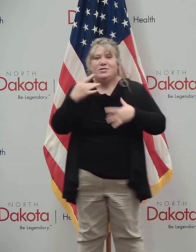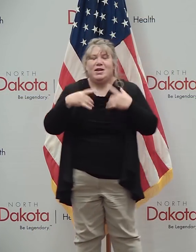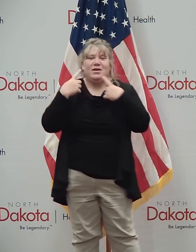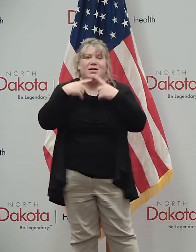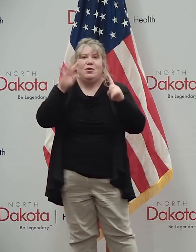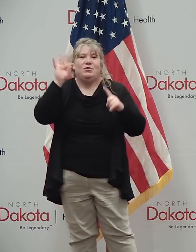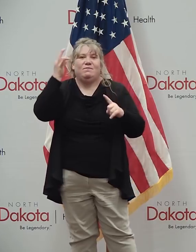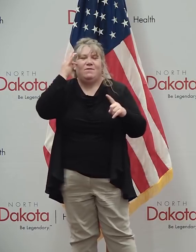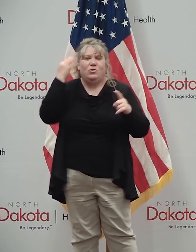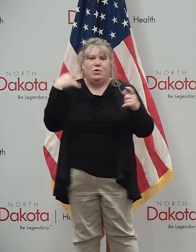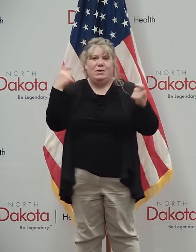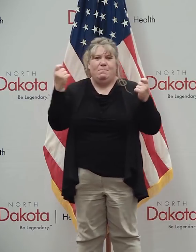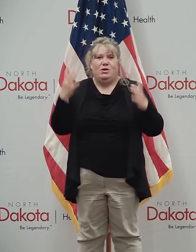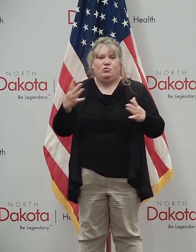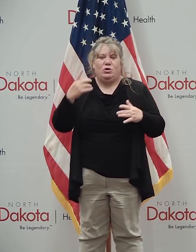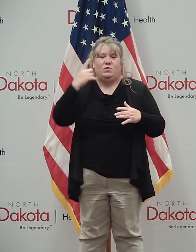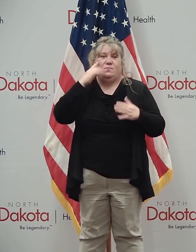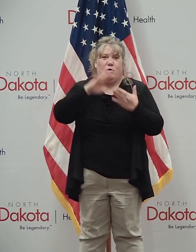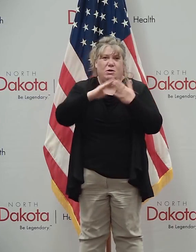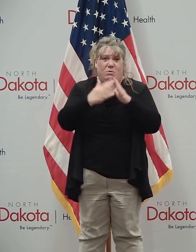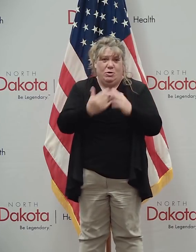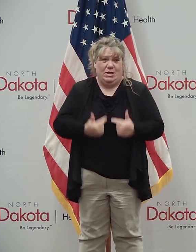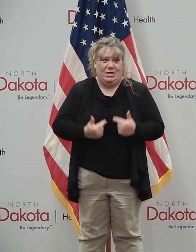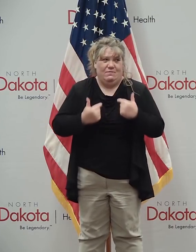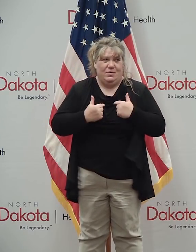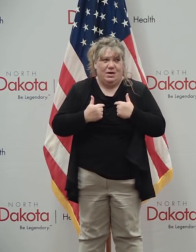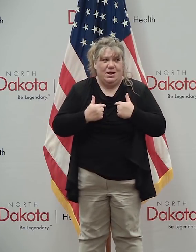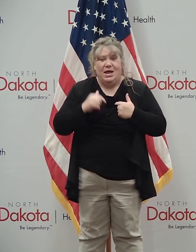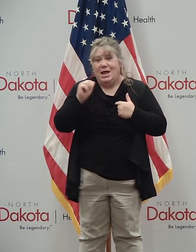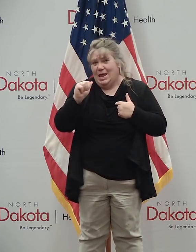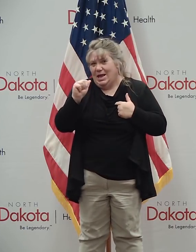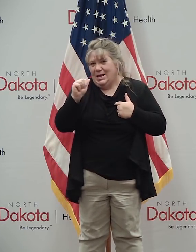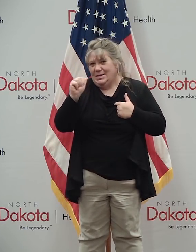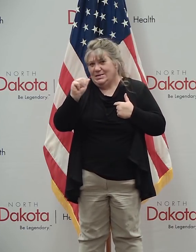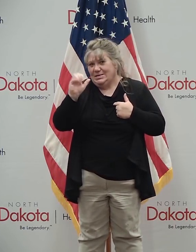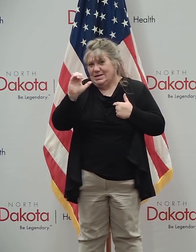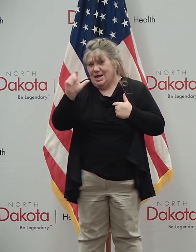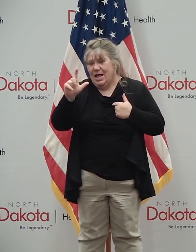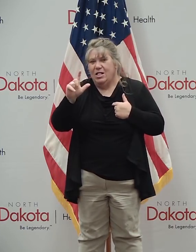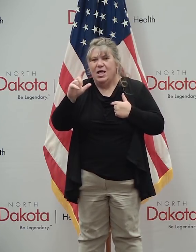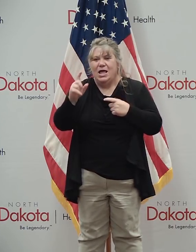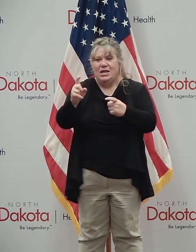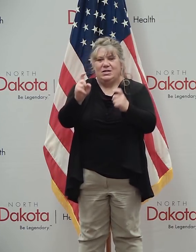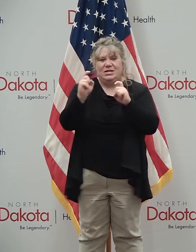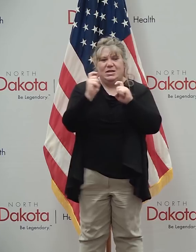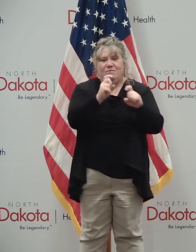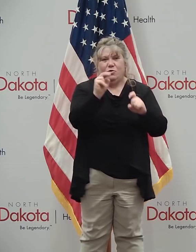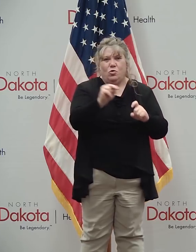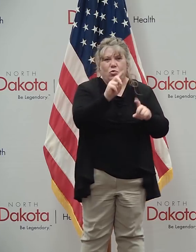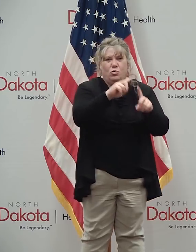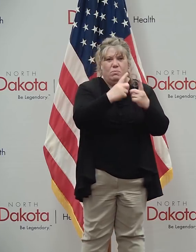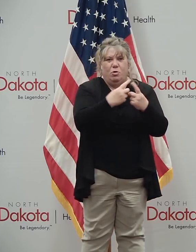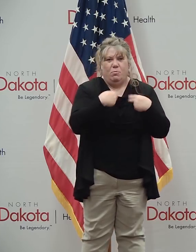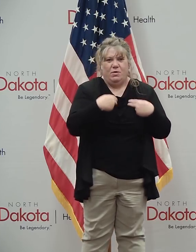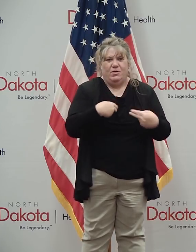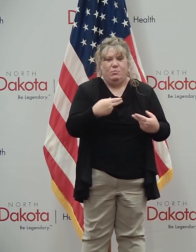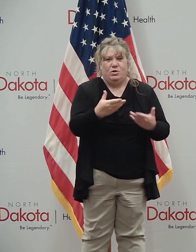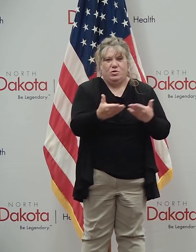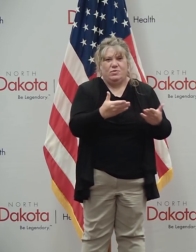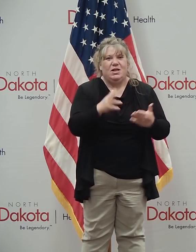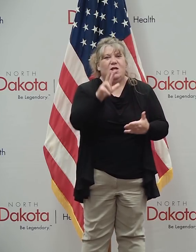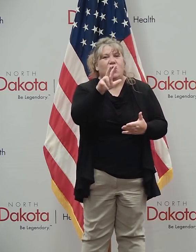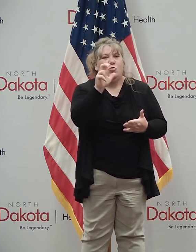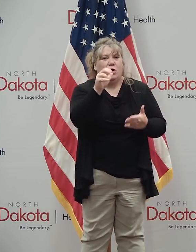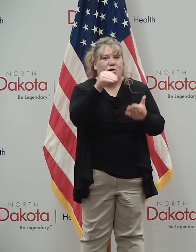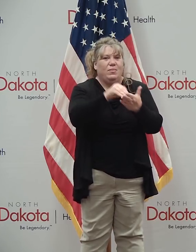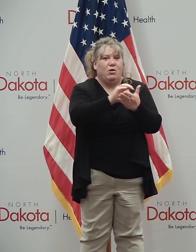Federal Administration for Community Living, or ACL, has awarded the North Dakota Department of Human Services a $300,000